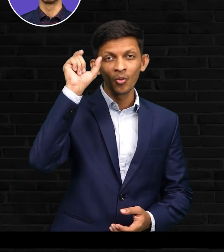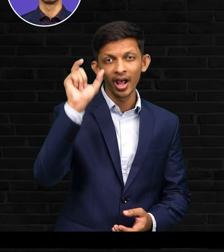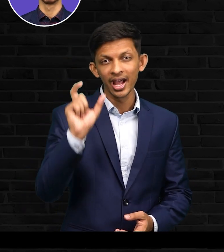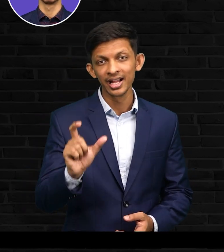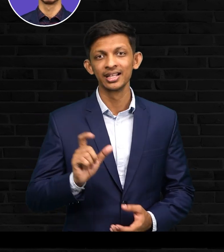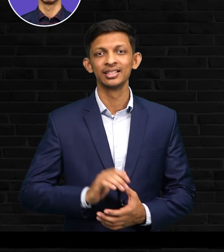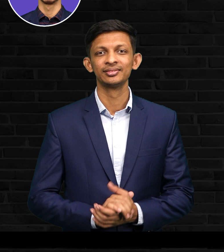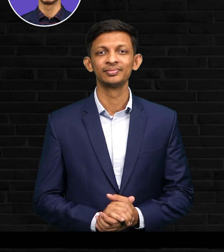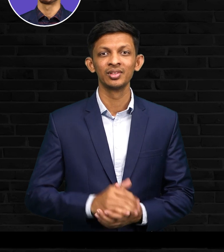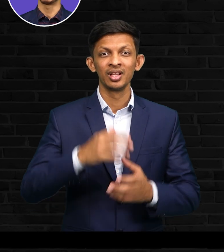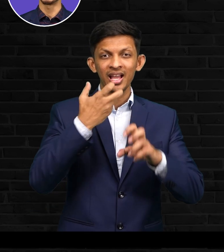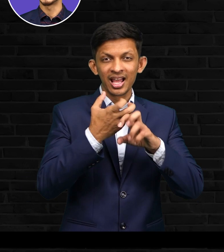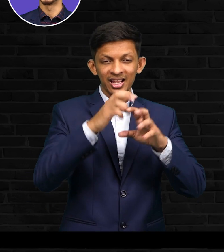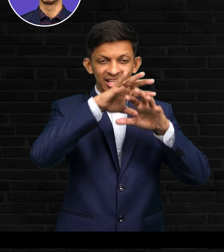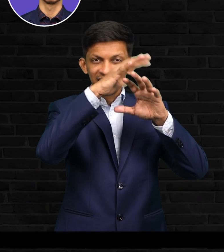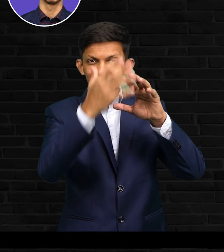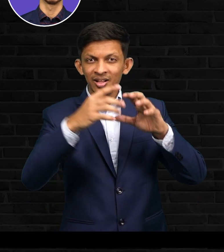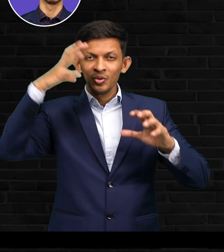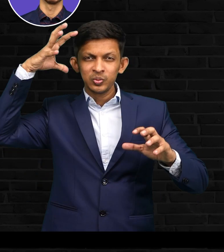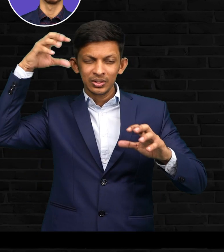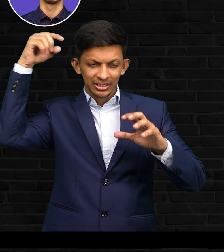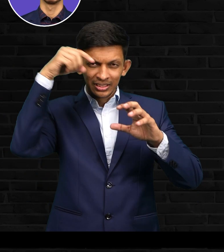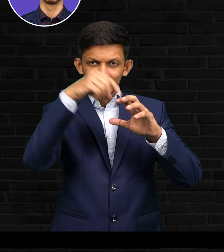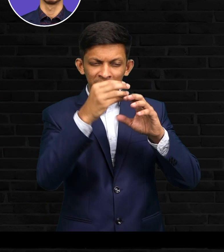Keywords: weathering,